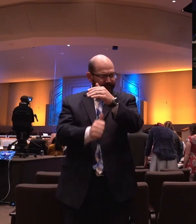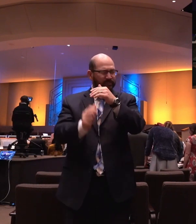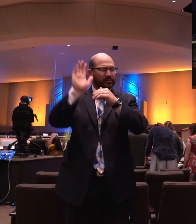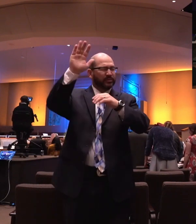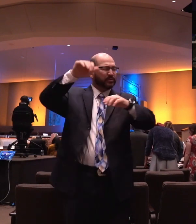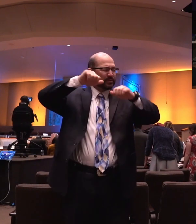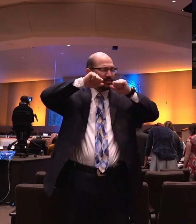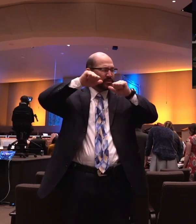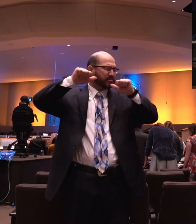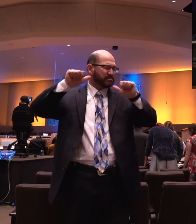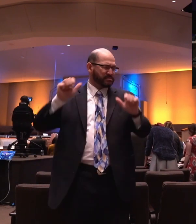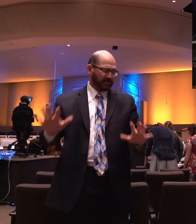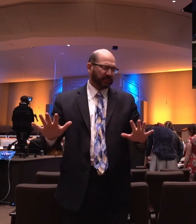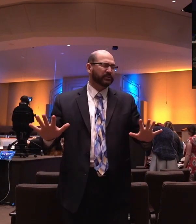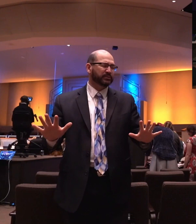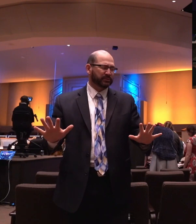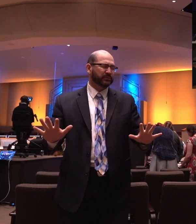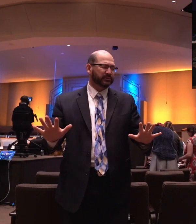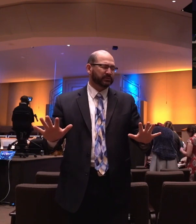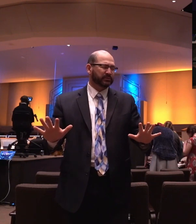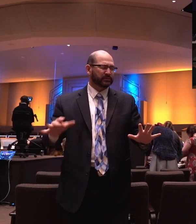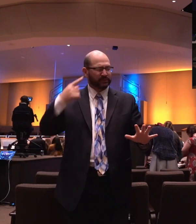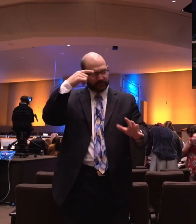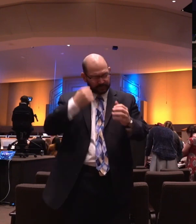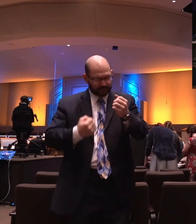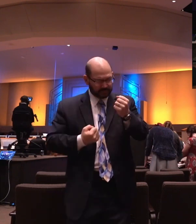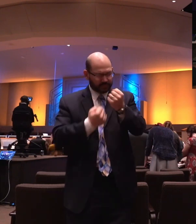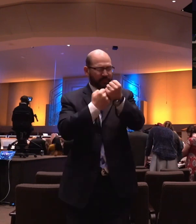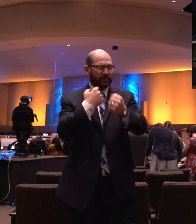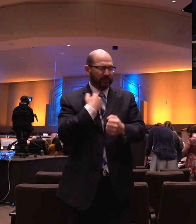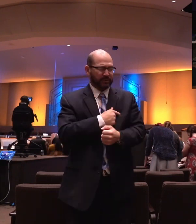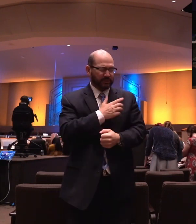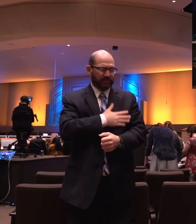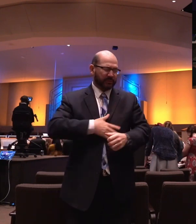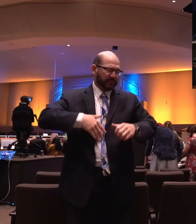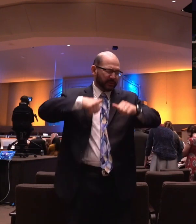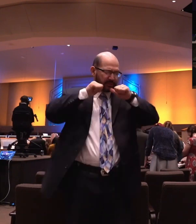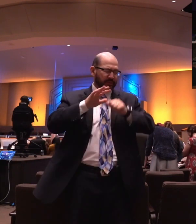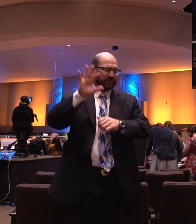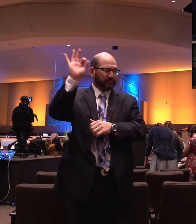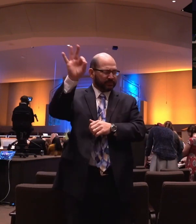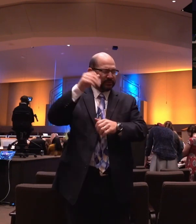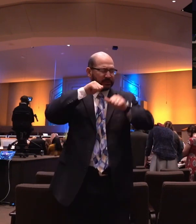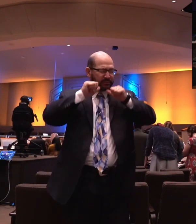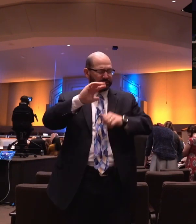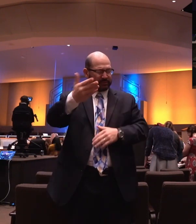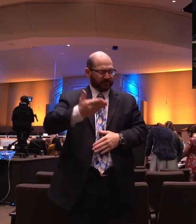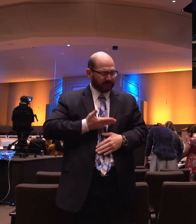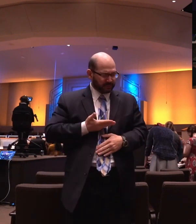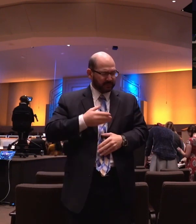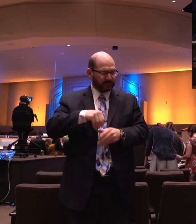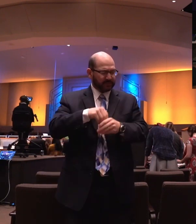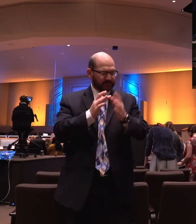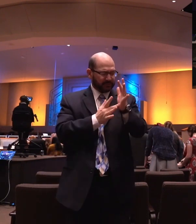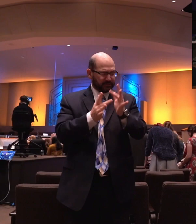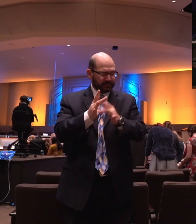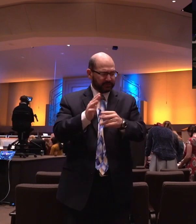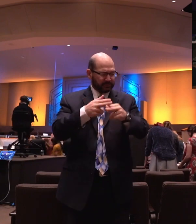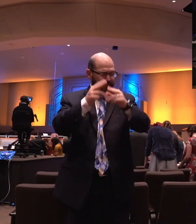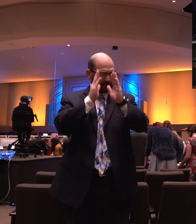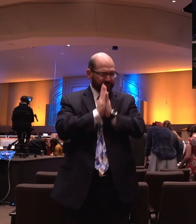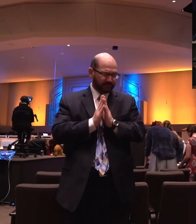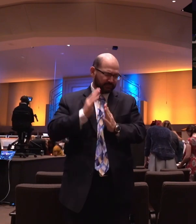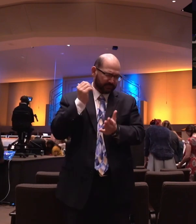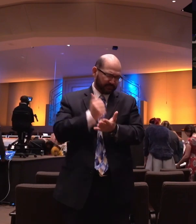that you desire to show yourself strong. Bless the preaching. Bless the invitation. We ask in Jesus' name.